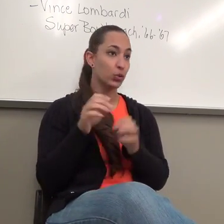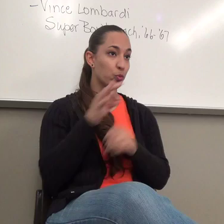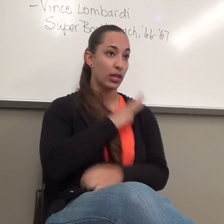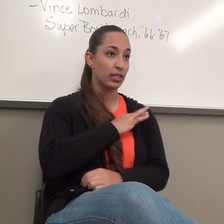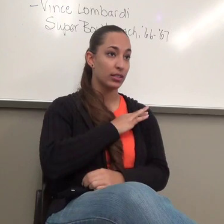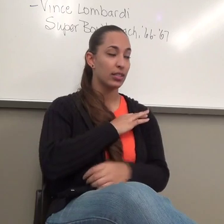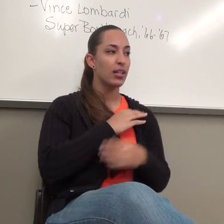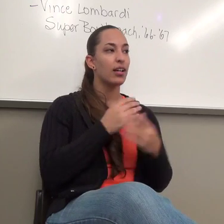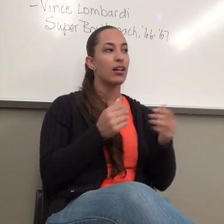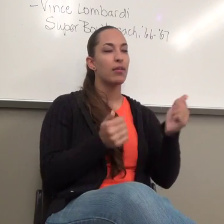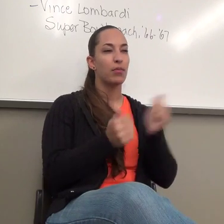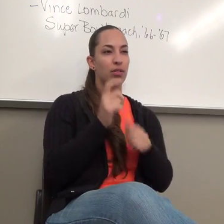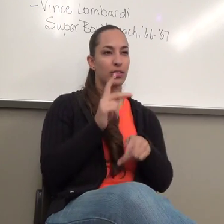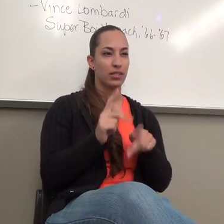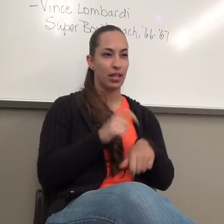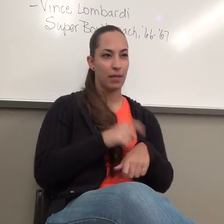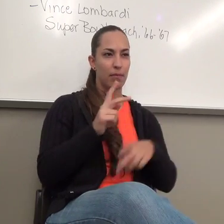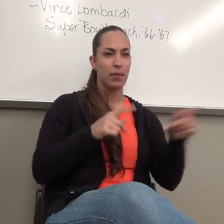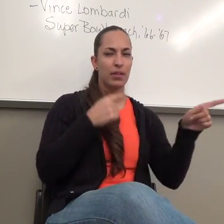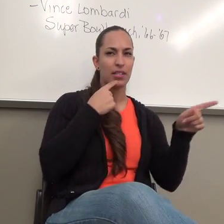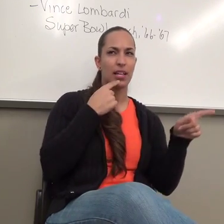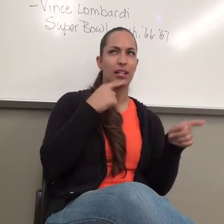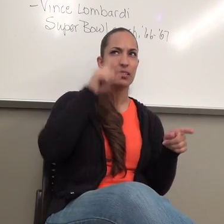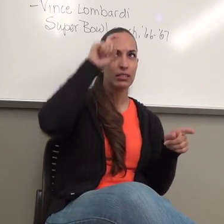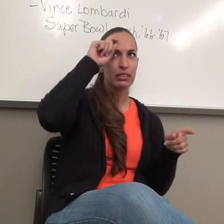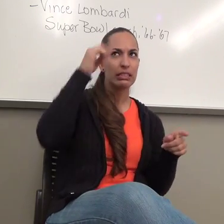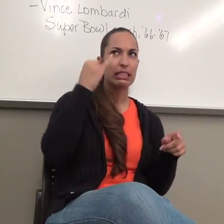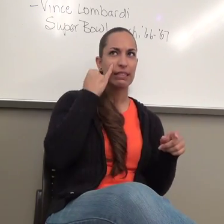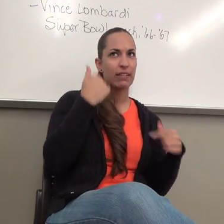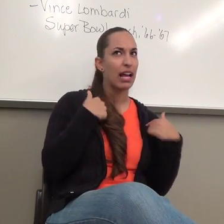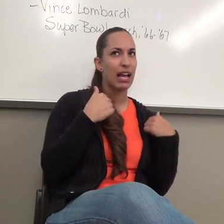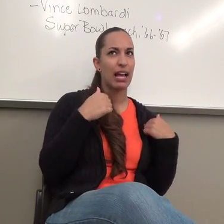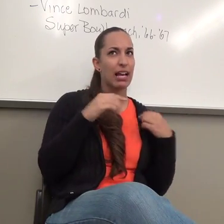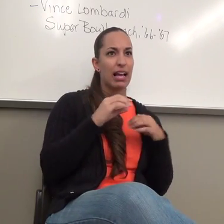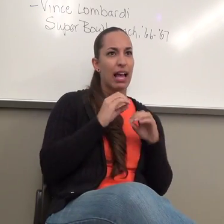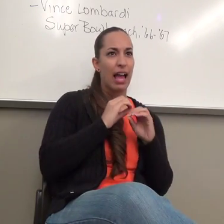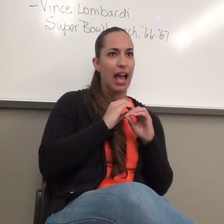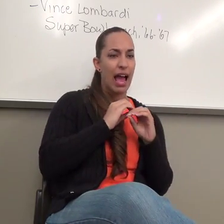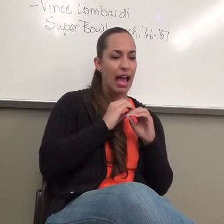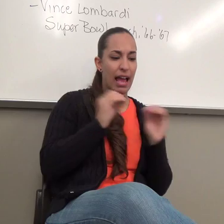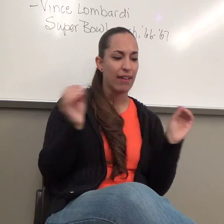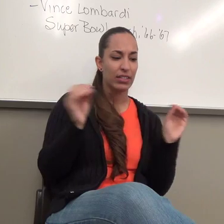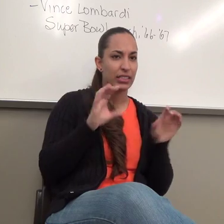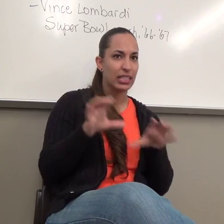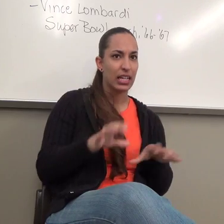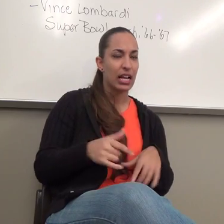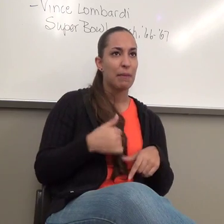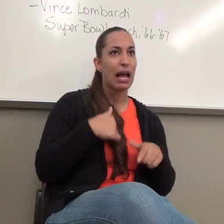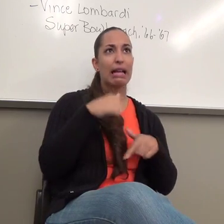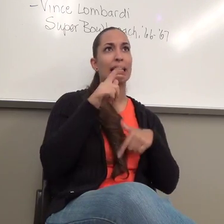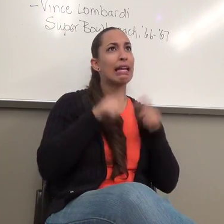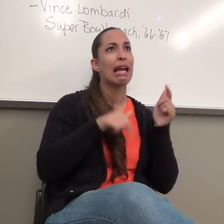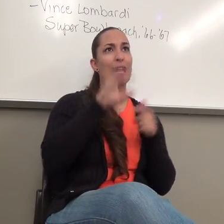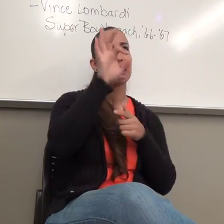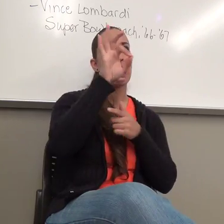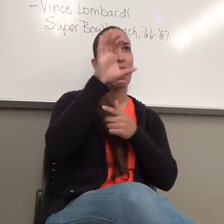at this point. What if I don't write? What if I haven't done any of them and I can't get 900 words written by